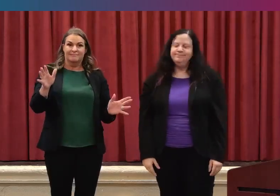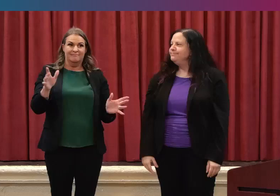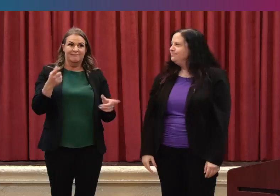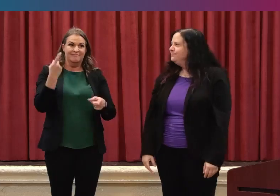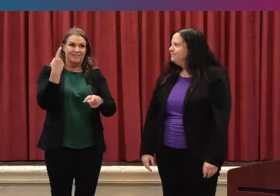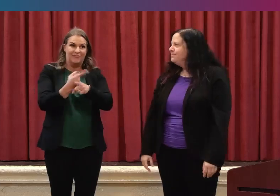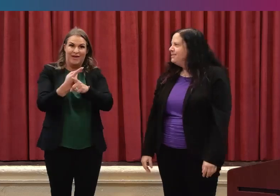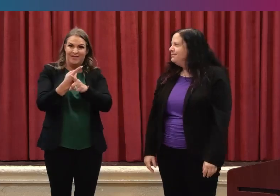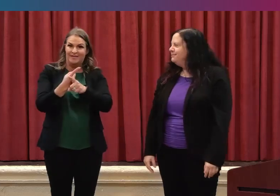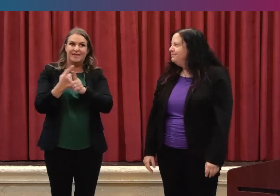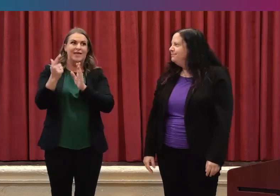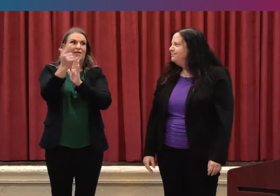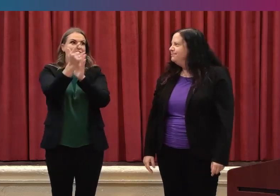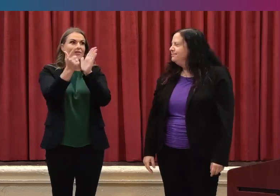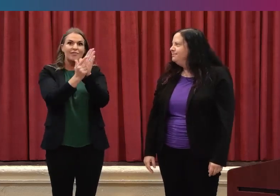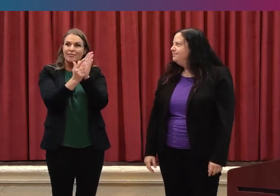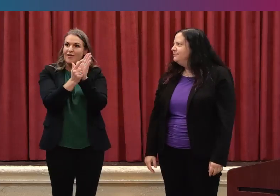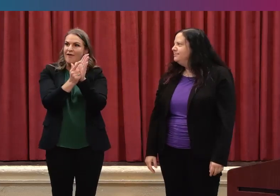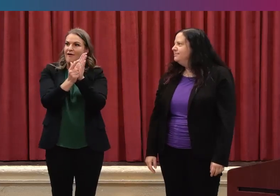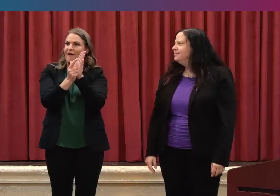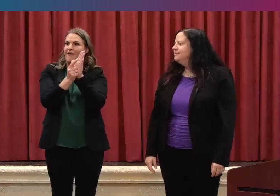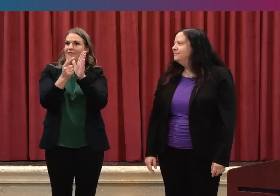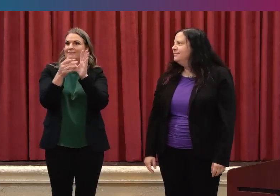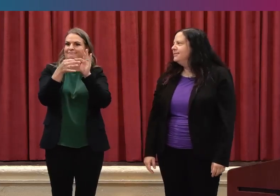request. Absolutely.